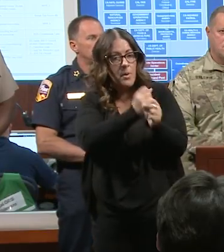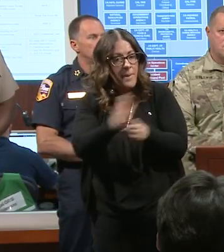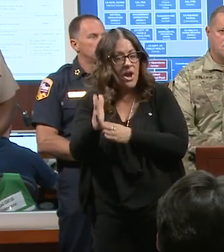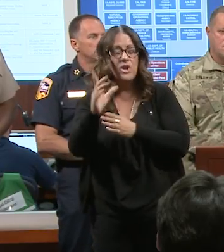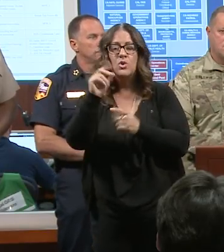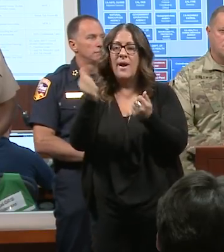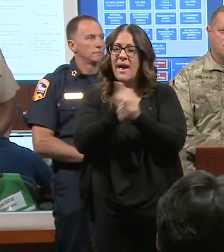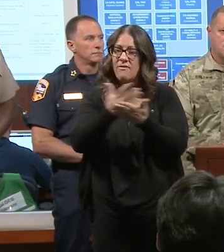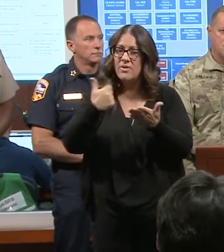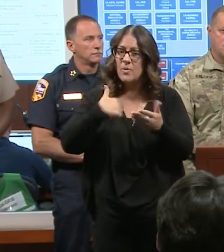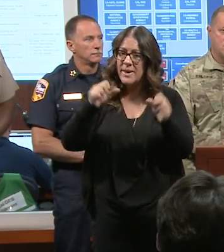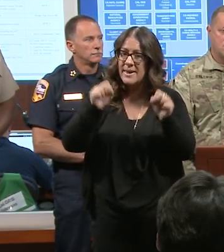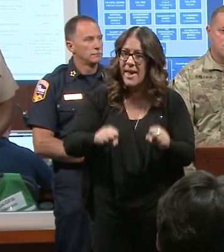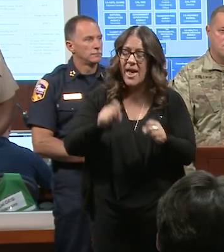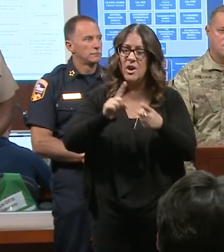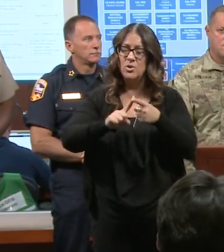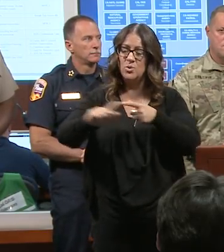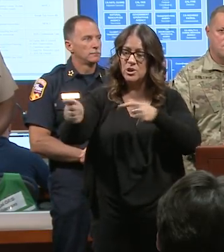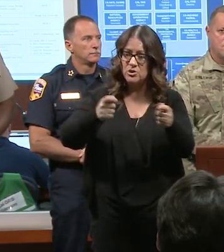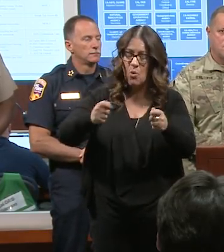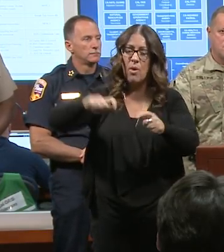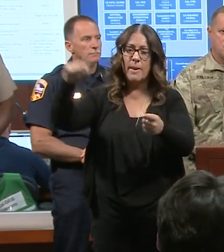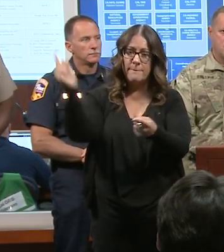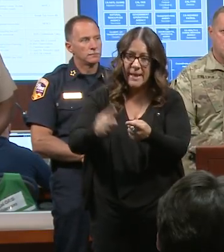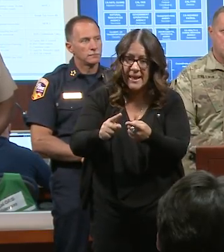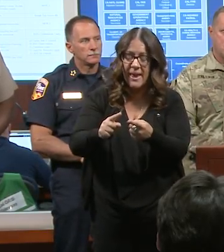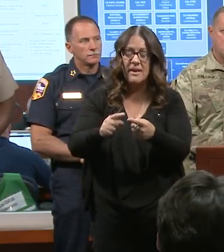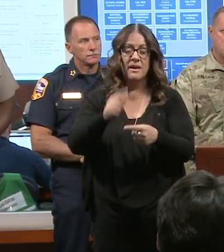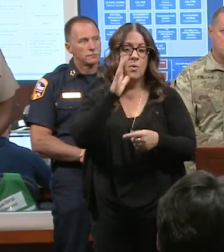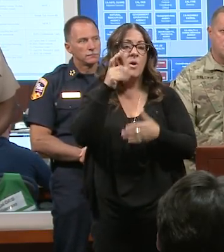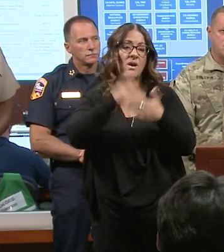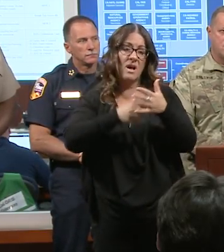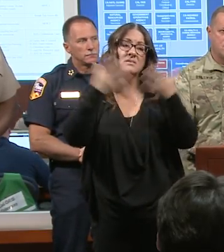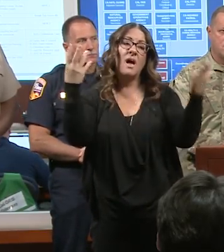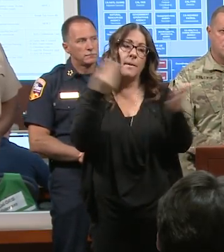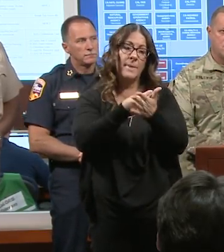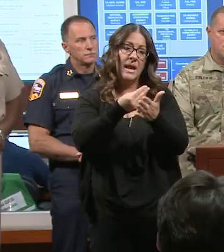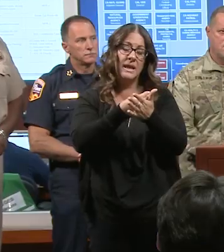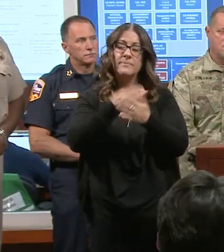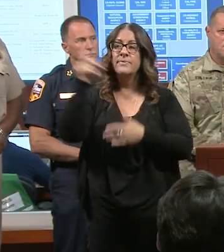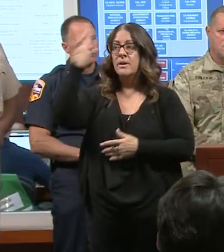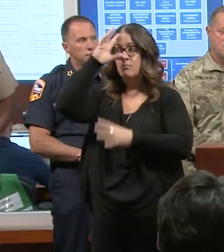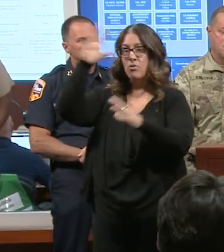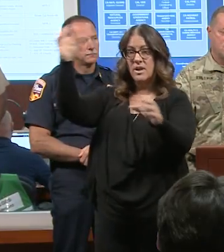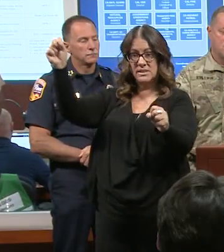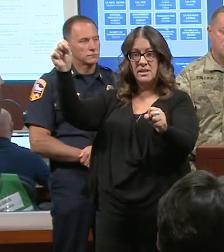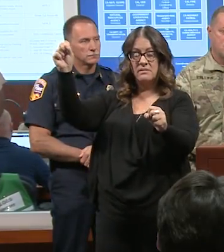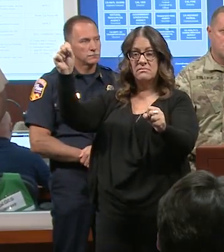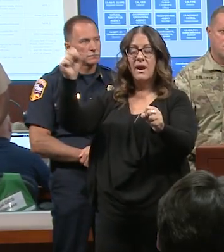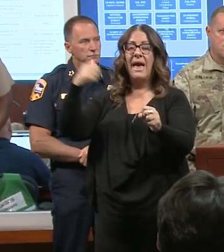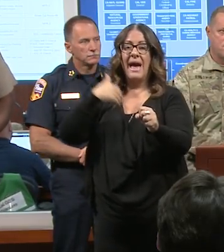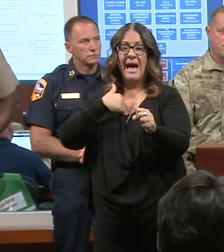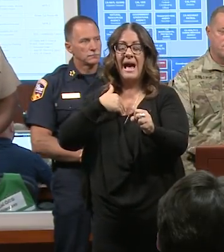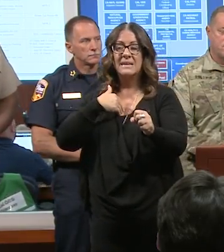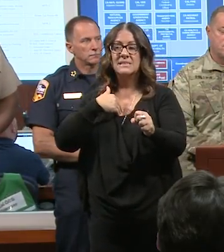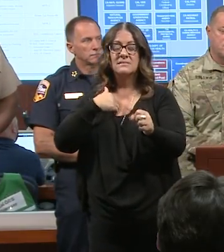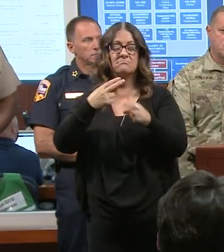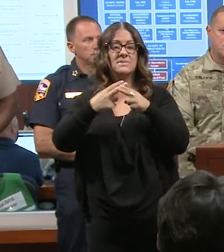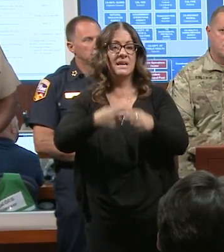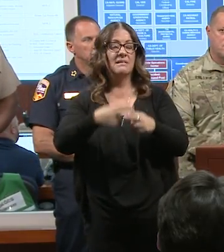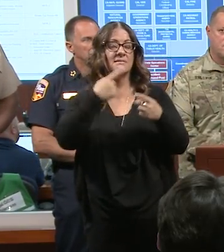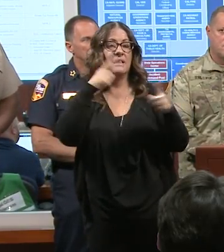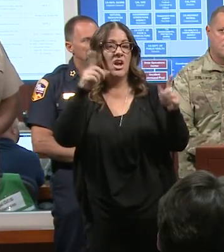can to mitigate. It's gonna cost a lot of money. The president has declared disaster, major